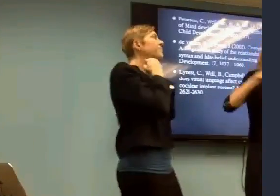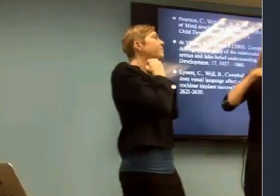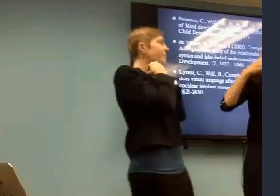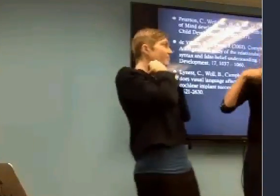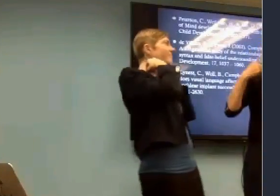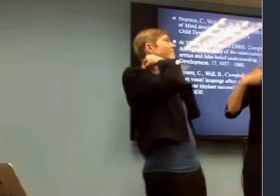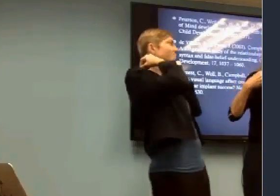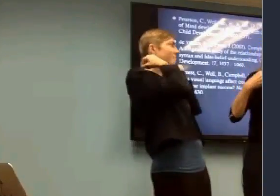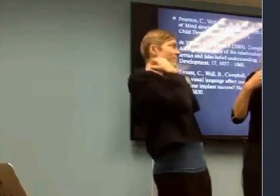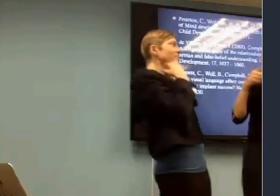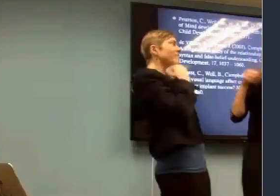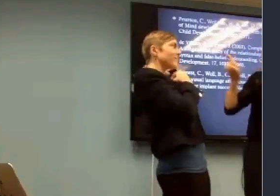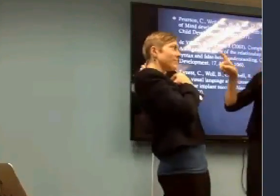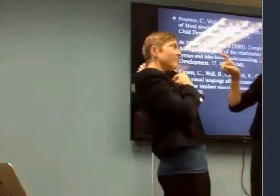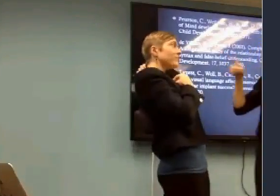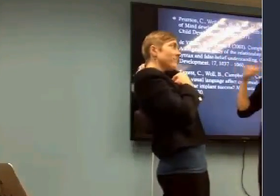Is that correct?